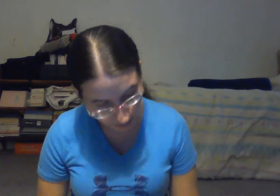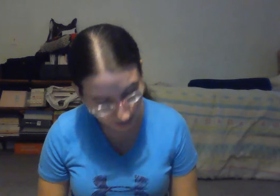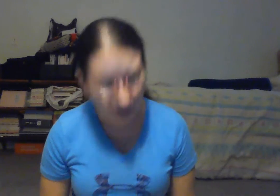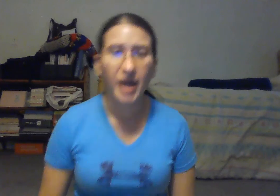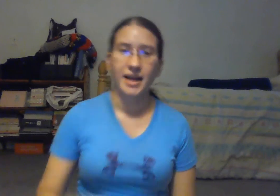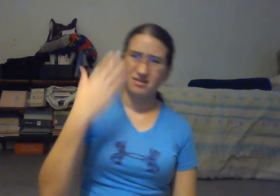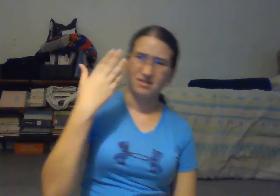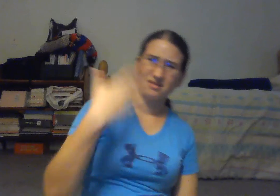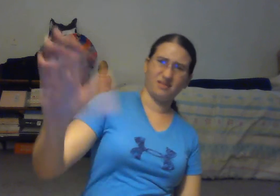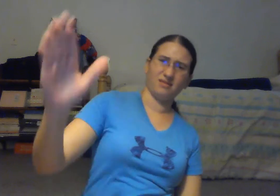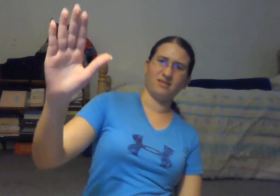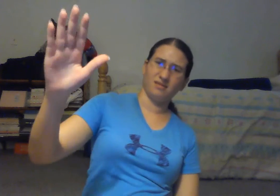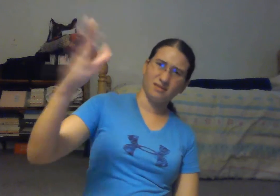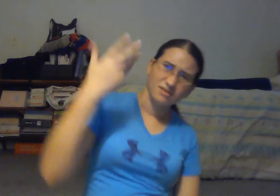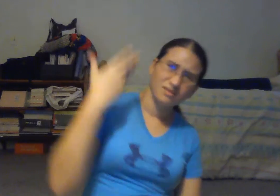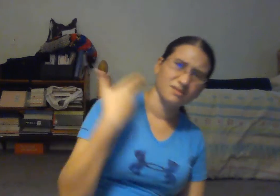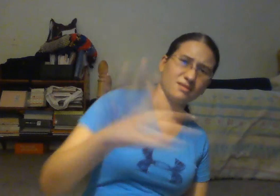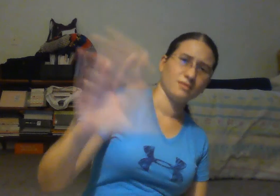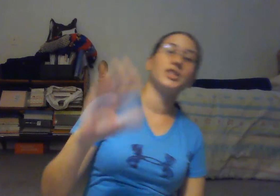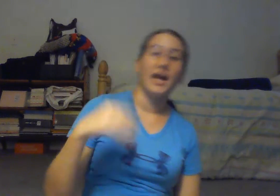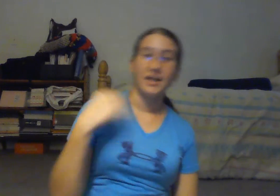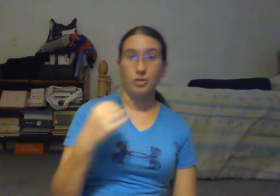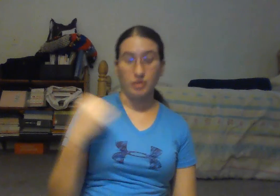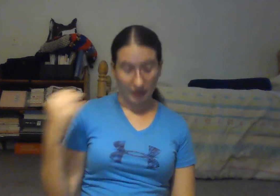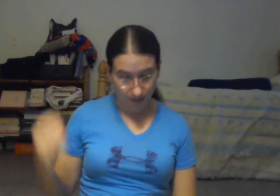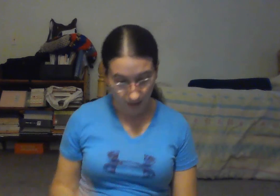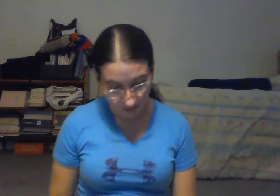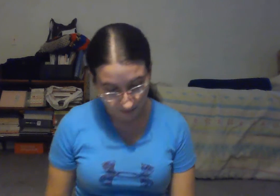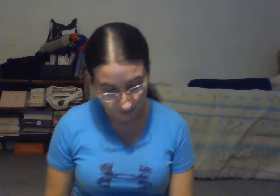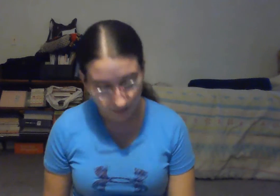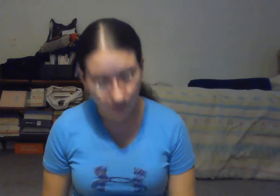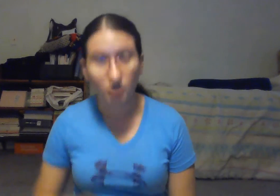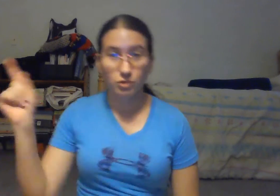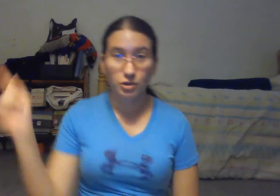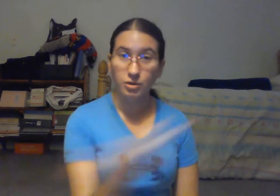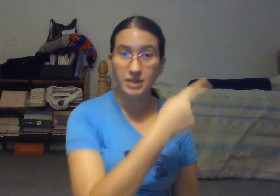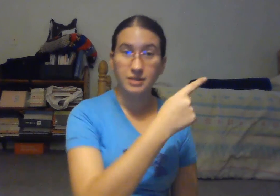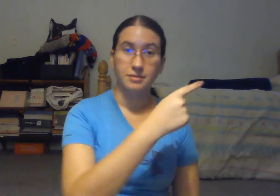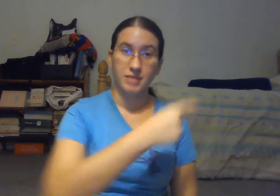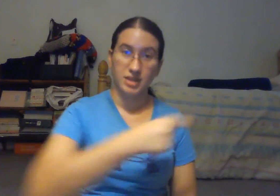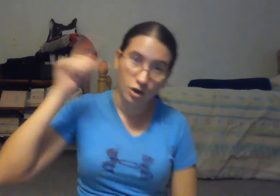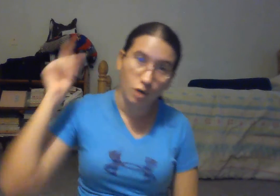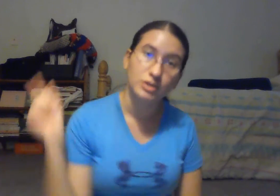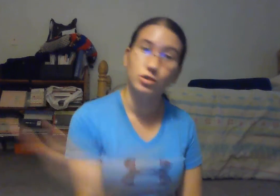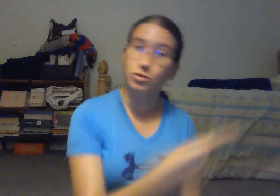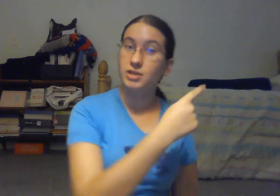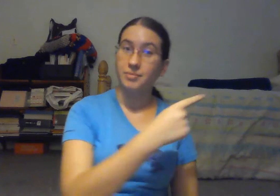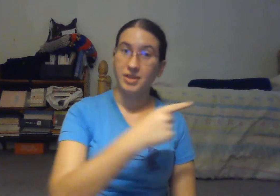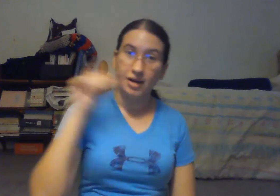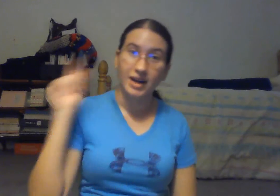Get away. Which kind of looks like stop it. Go to it, meaning go and do something right